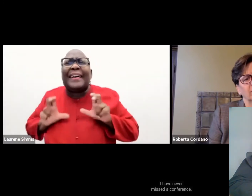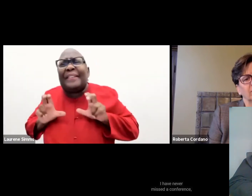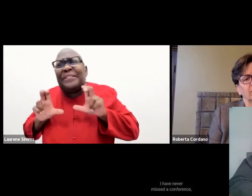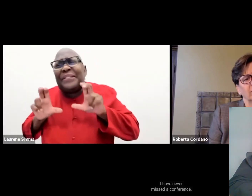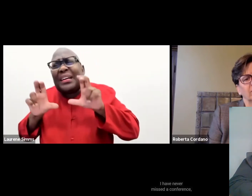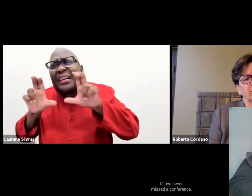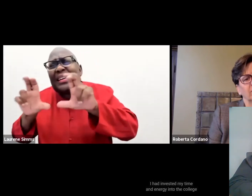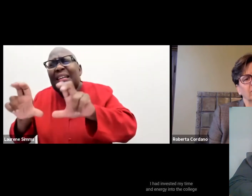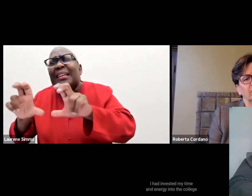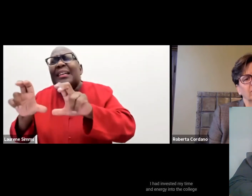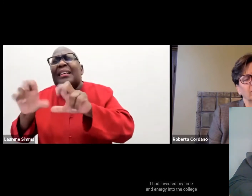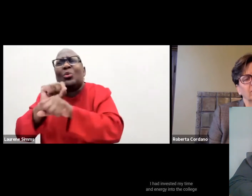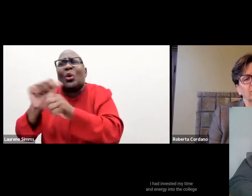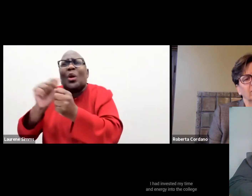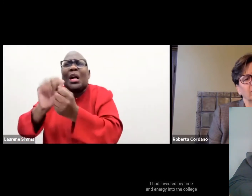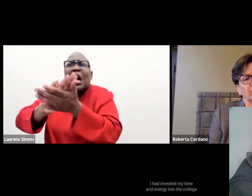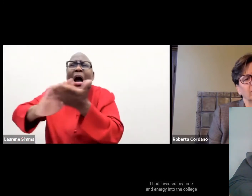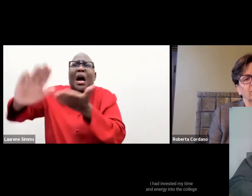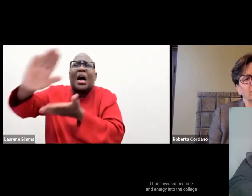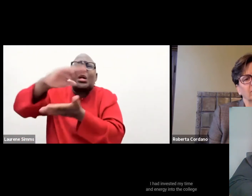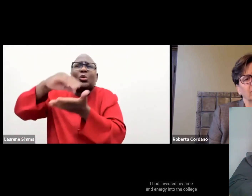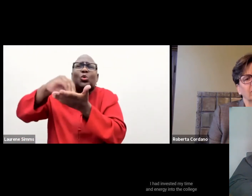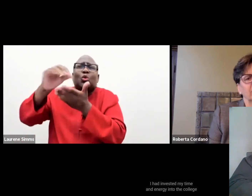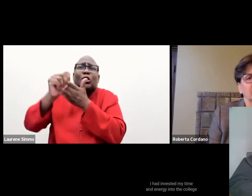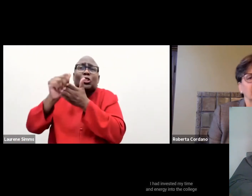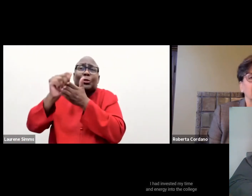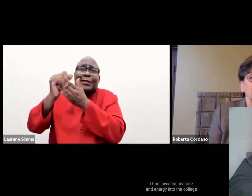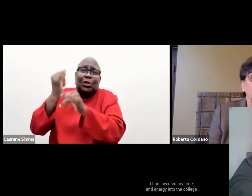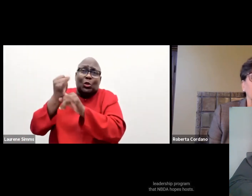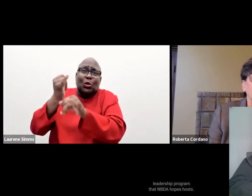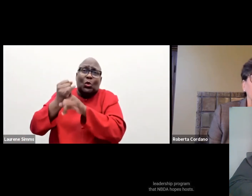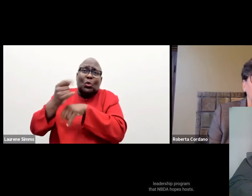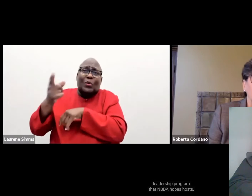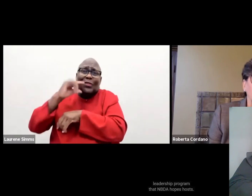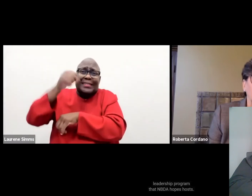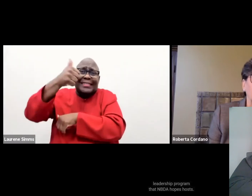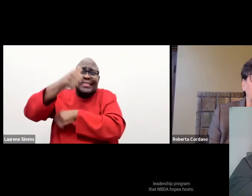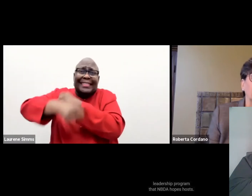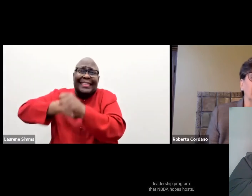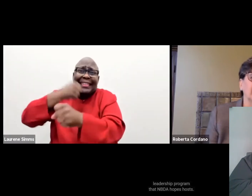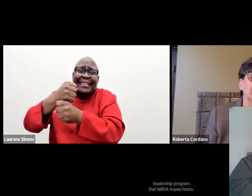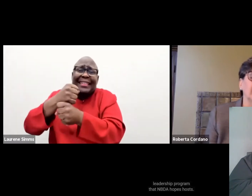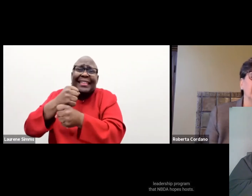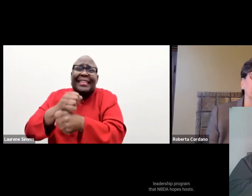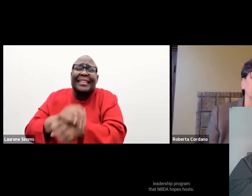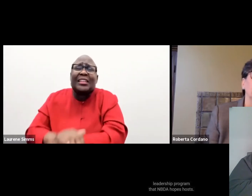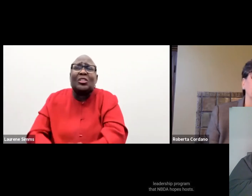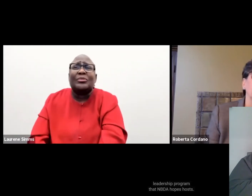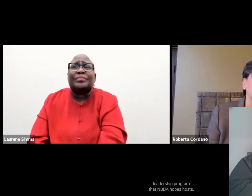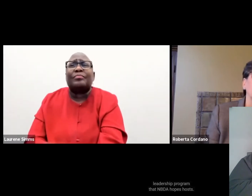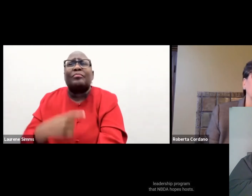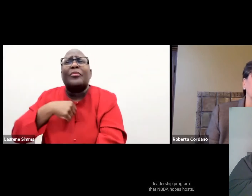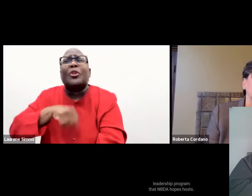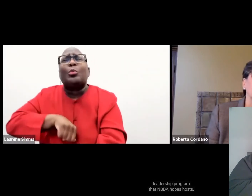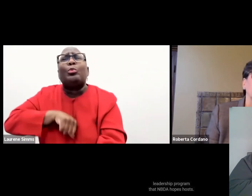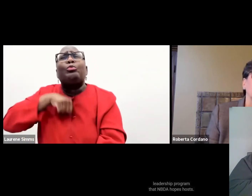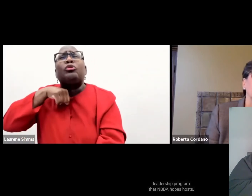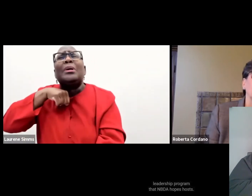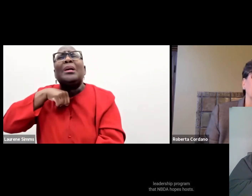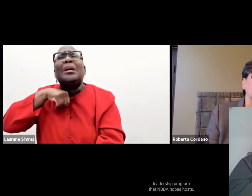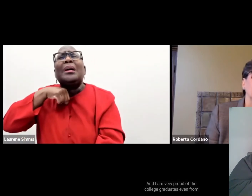I've never missed a conference. I invested my time and energy to the college and leadership